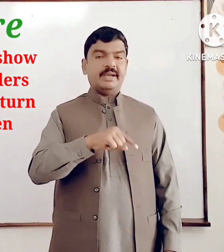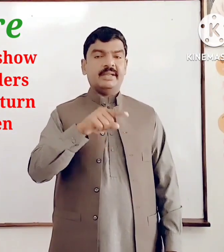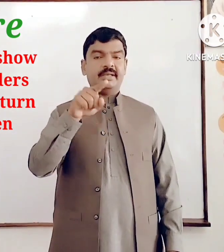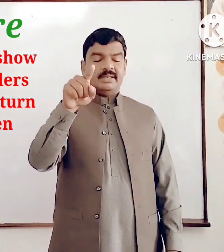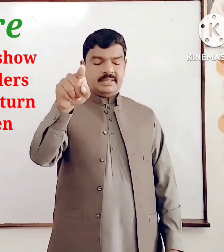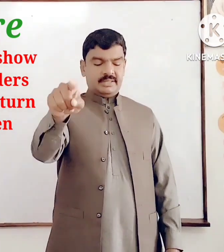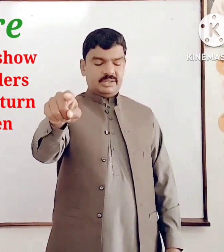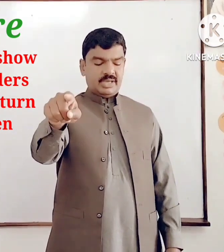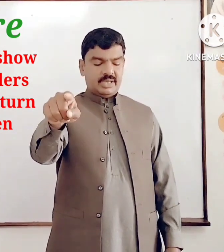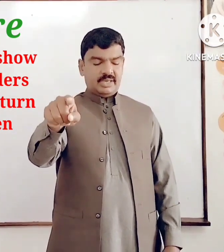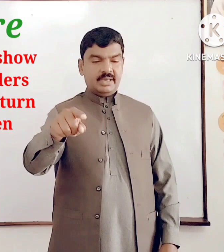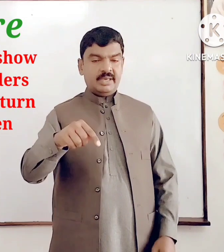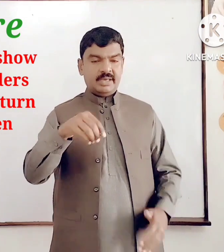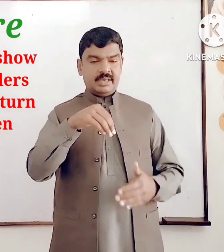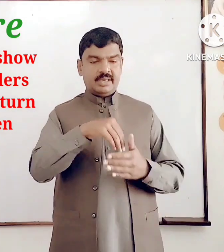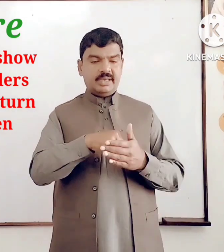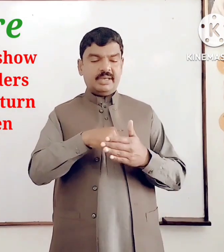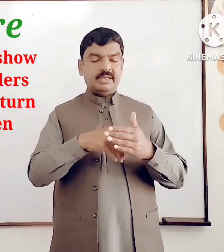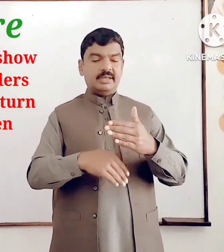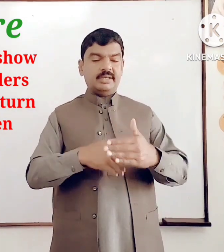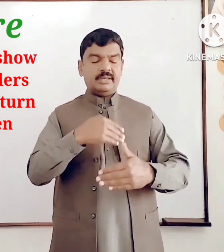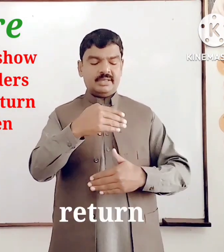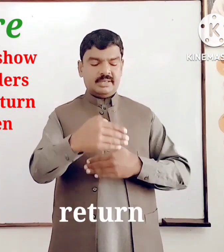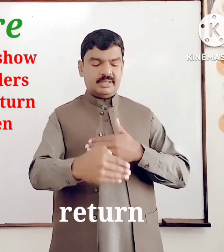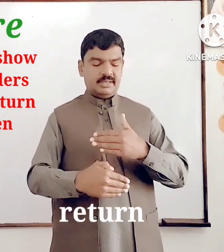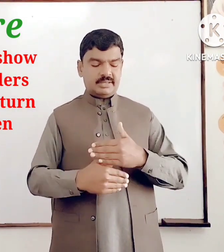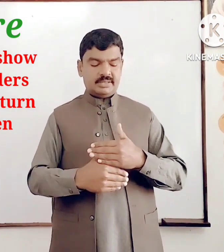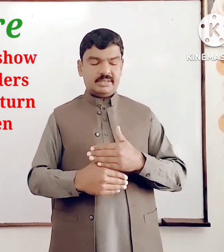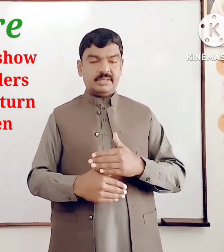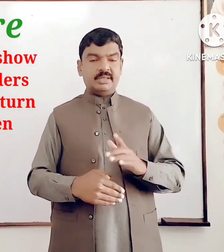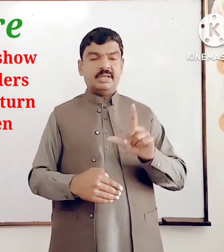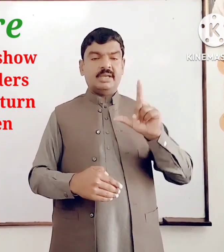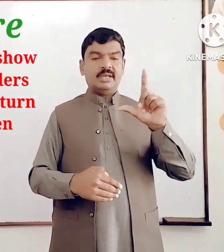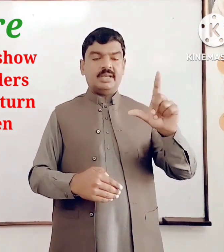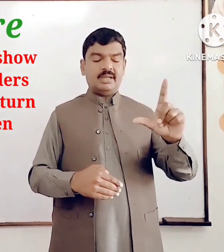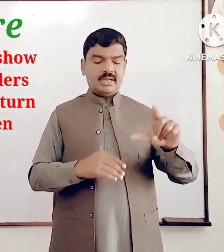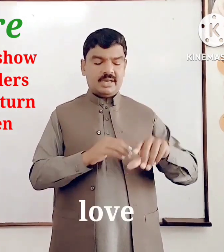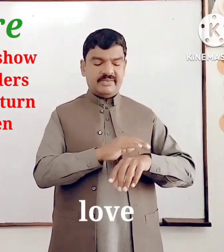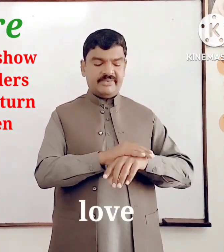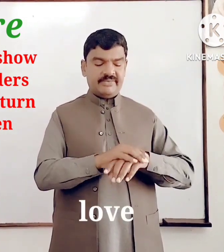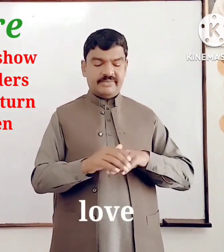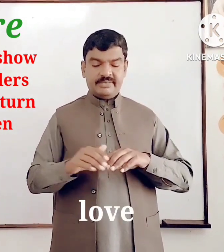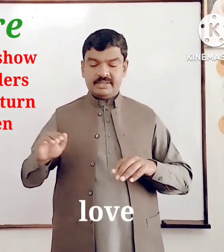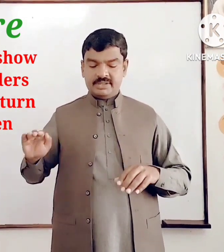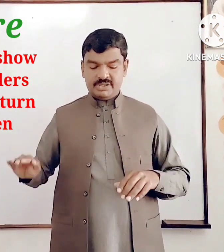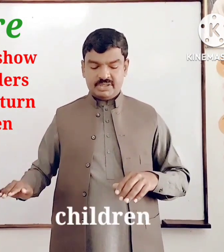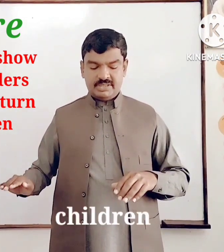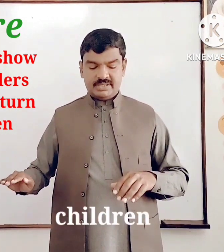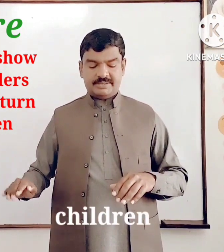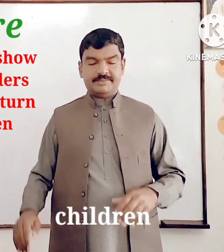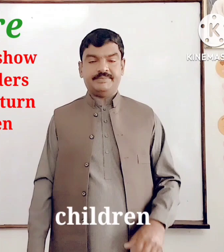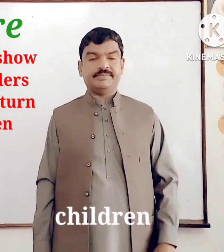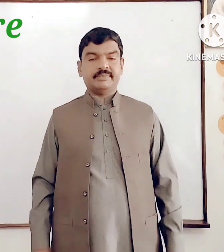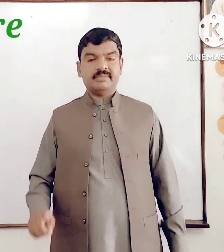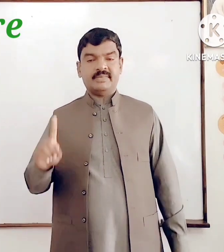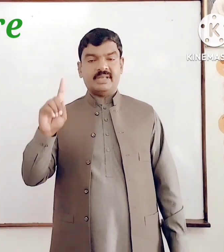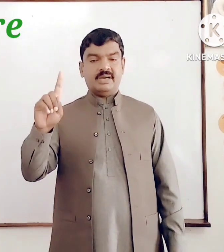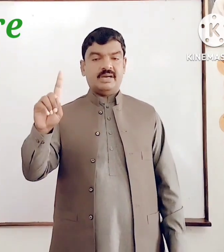and they in return love children.